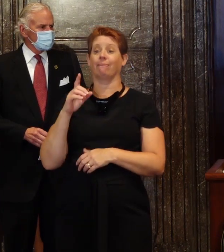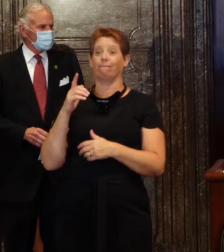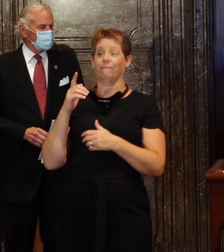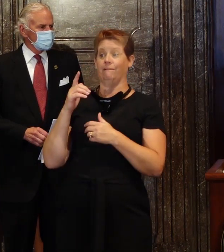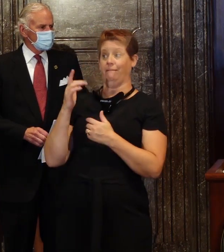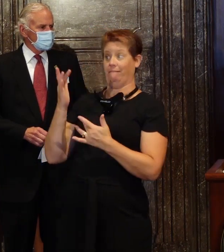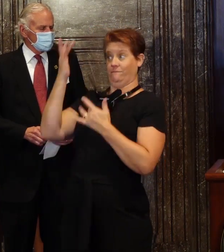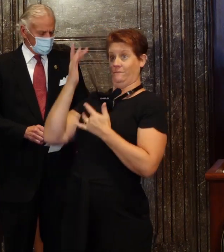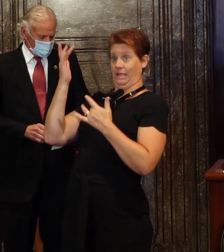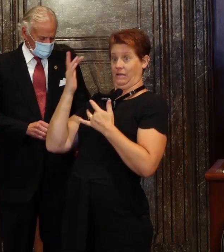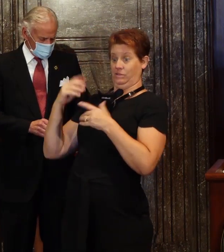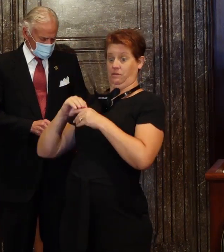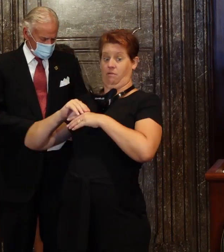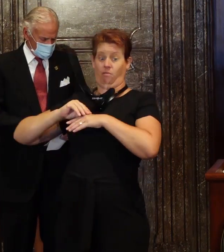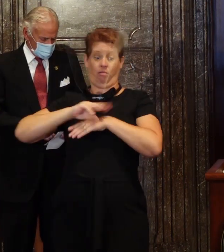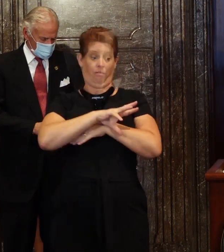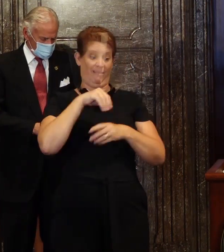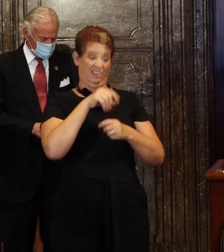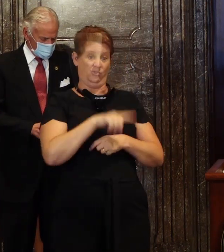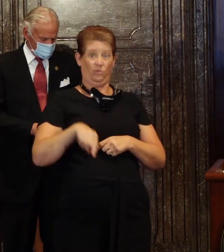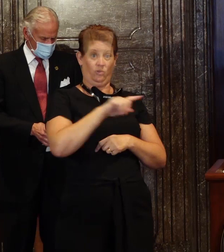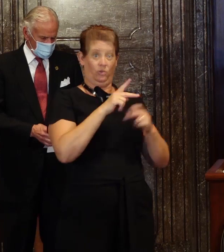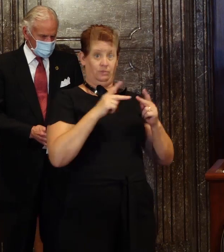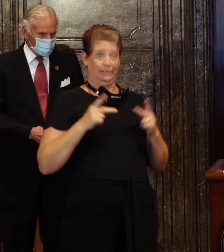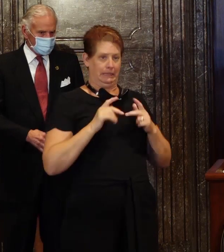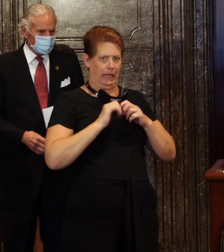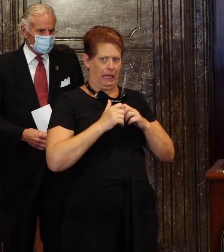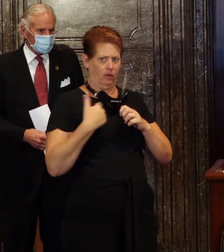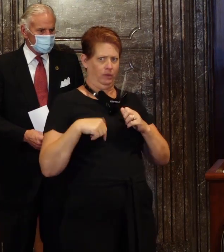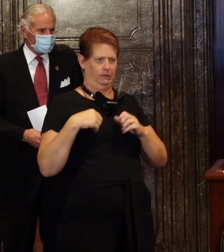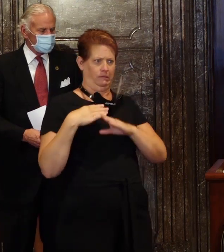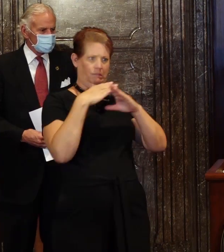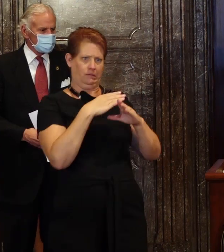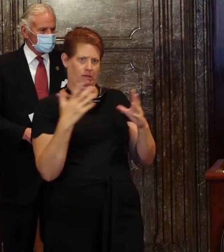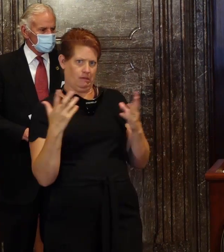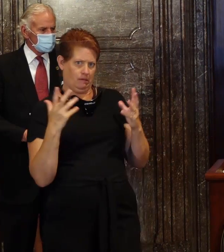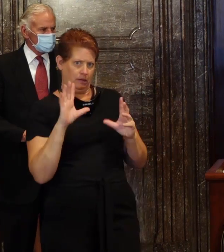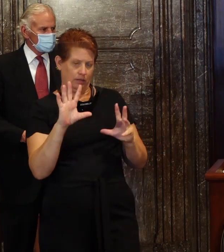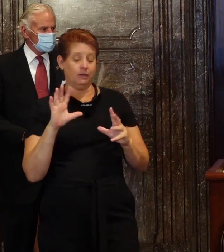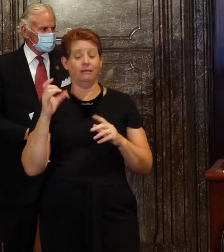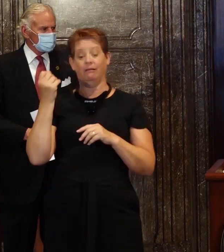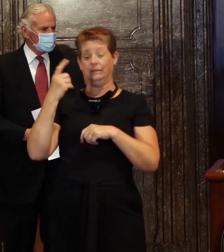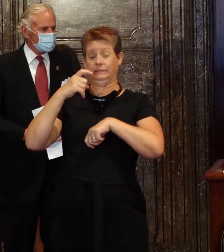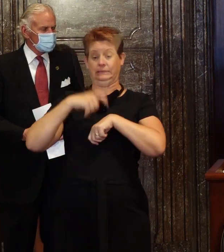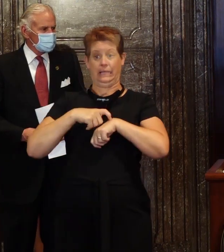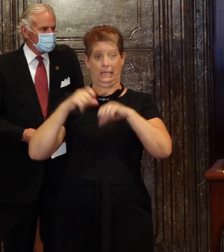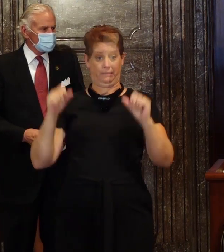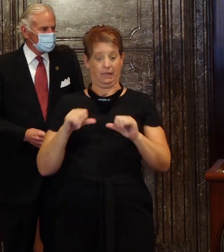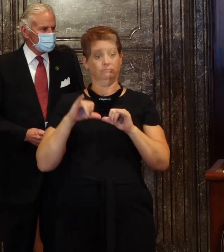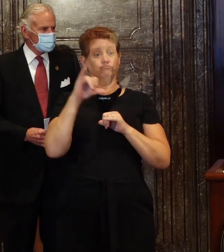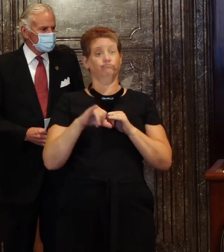into nursing homes or assisted living facilities, the maximum length of time permitted for an outdoor visit will be based on the